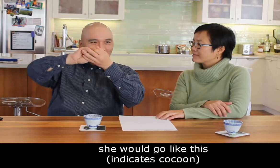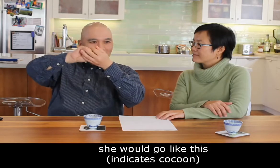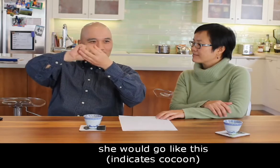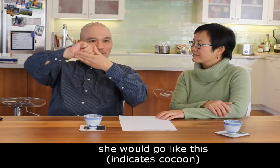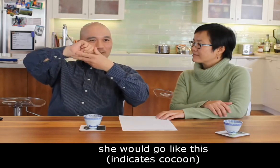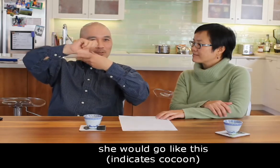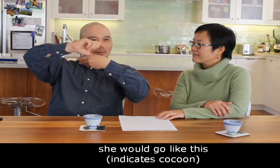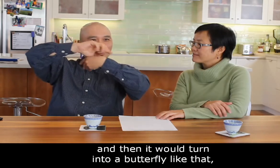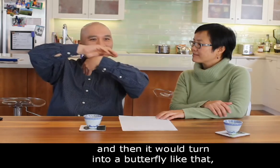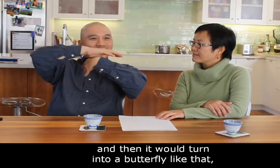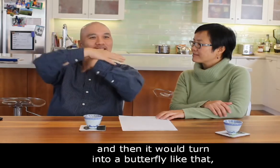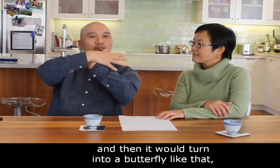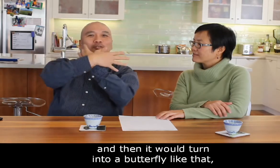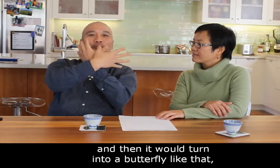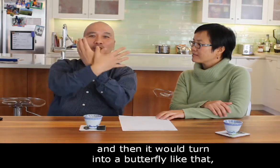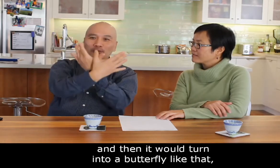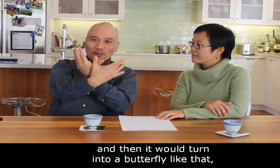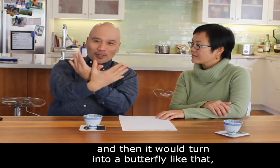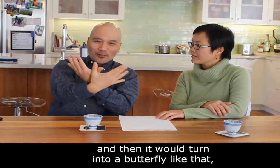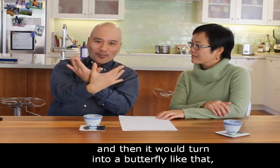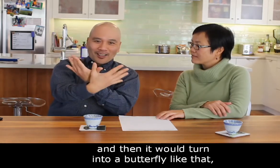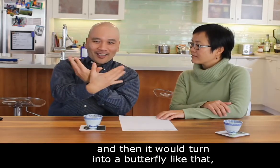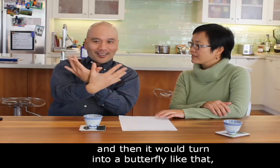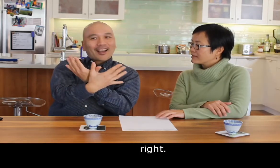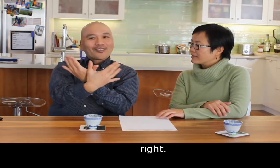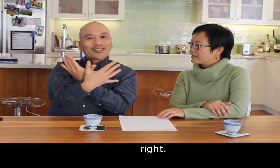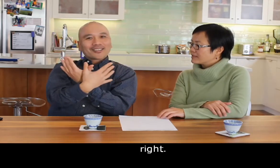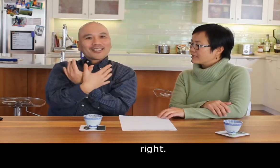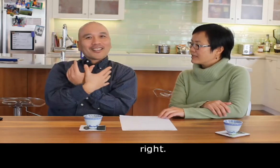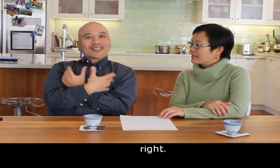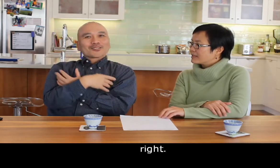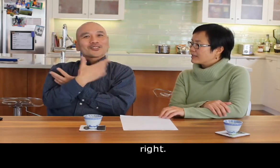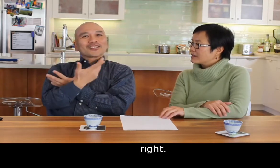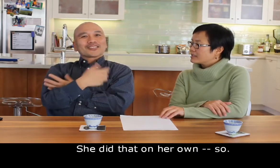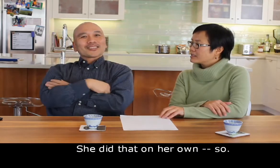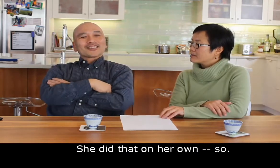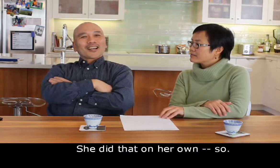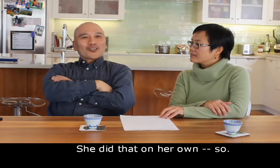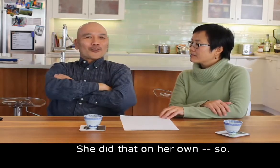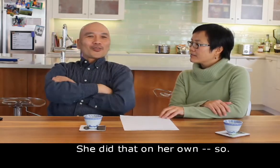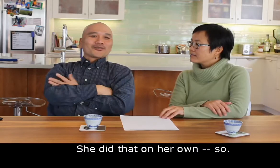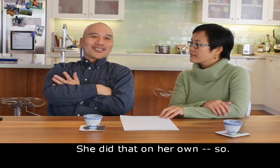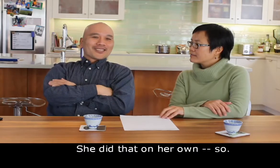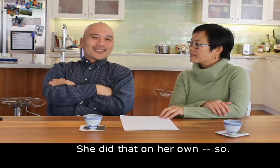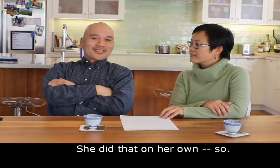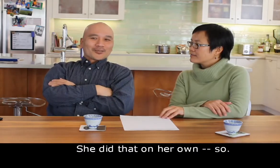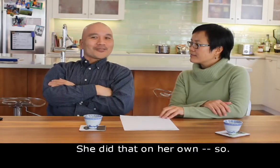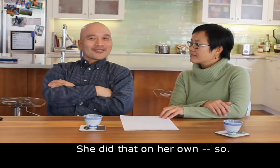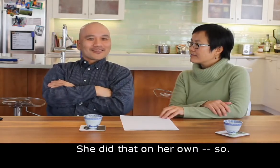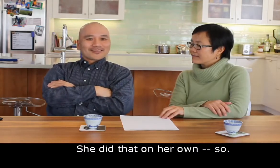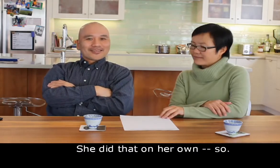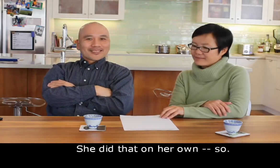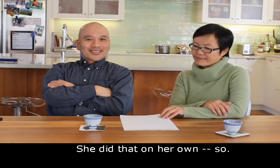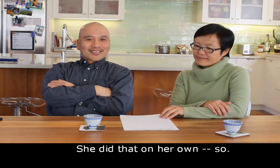she'd do something like this, and it would turn into a butterfly like that, right? So she did that on her own. So